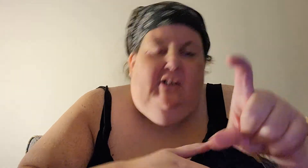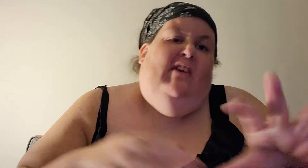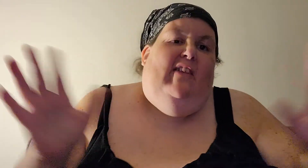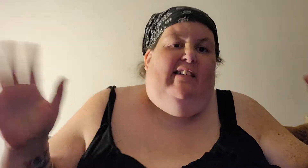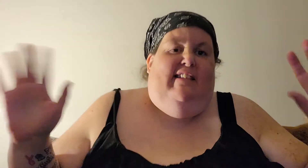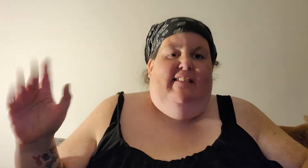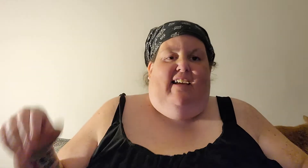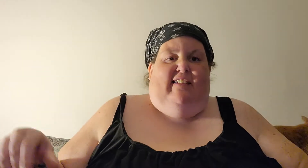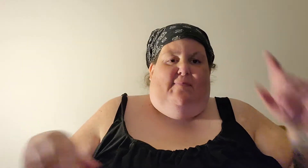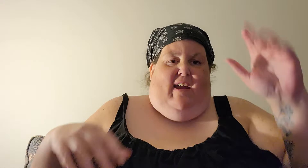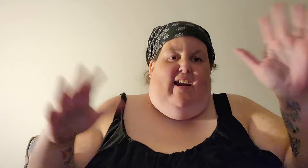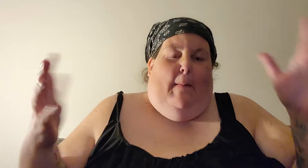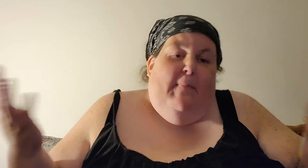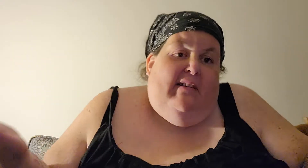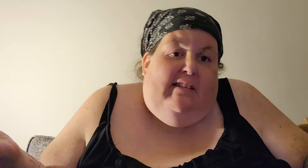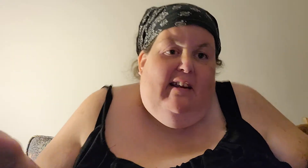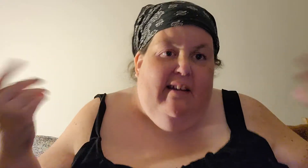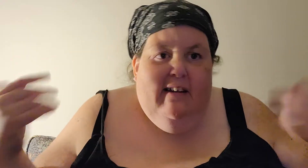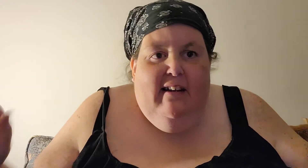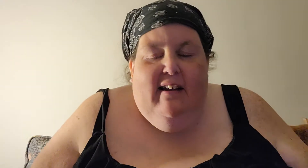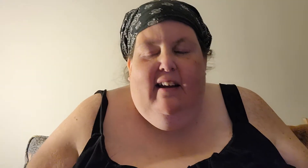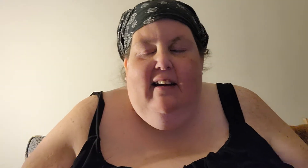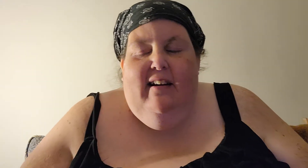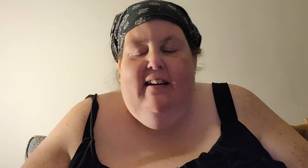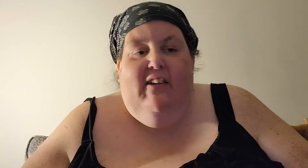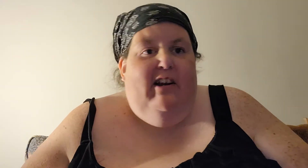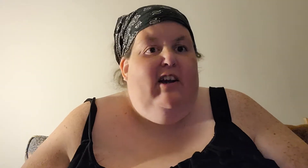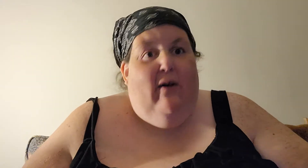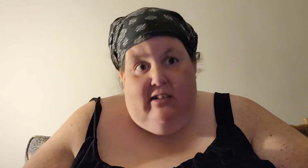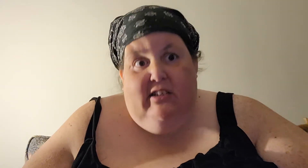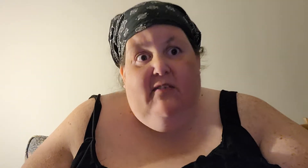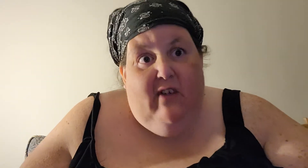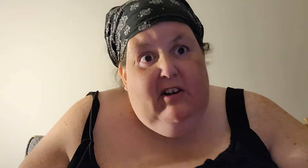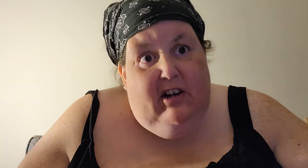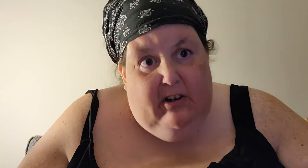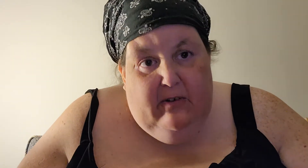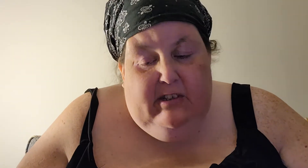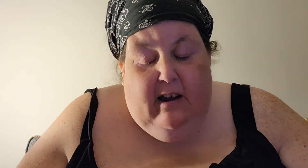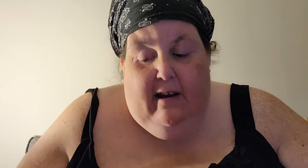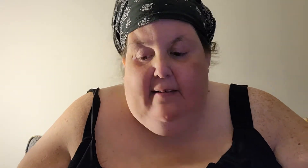no, that's made up. But see, there you go. I just invented a new sign.